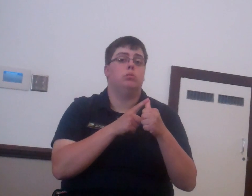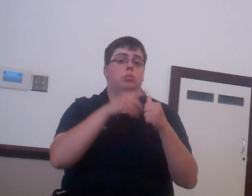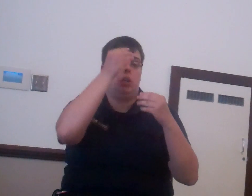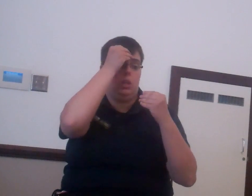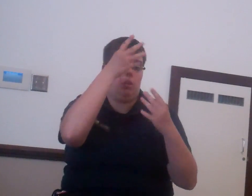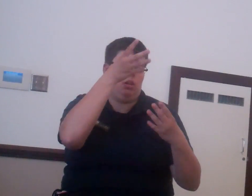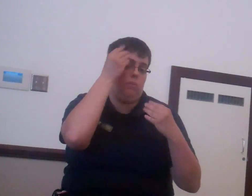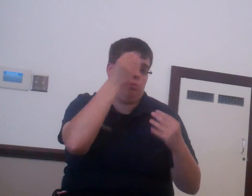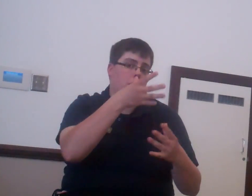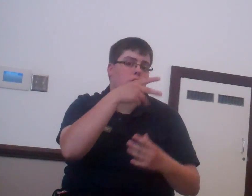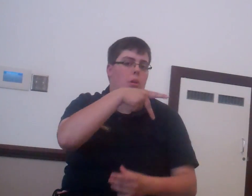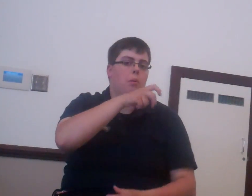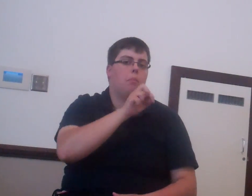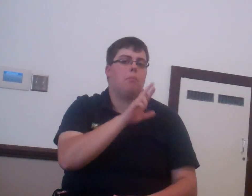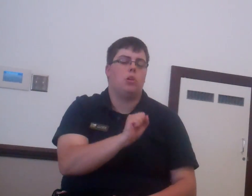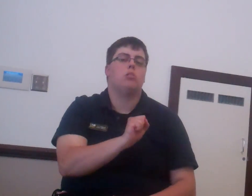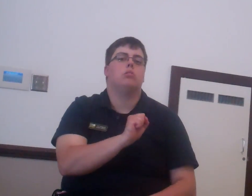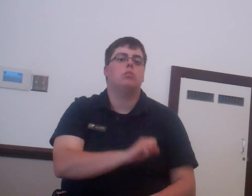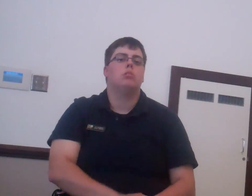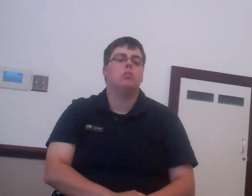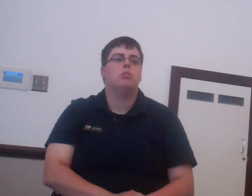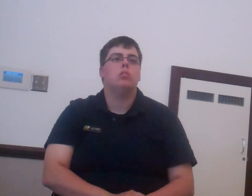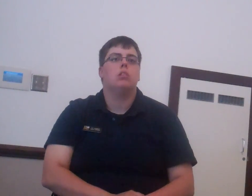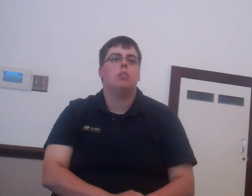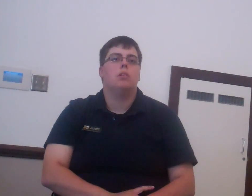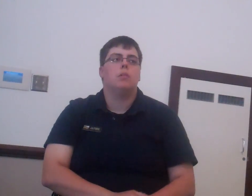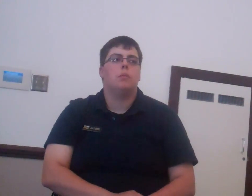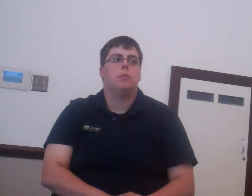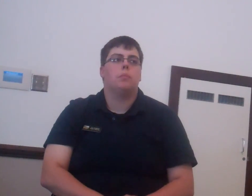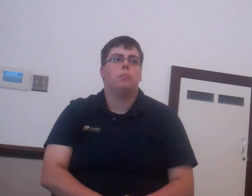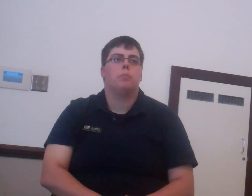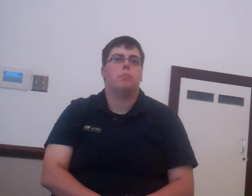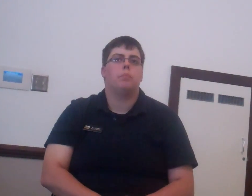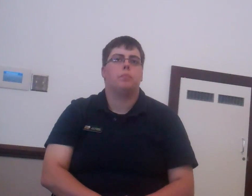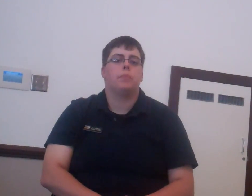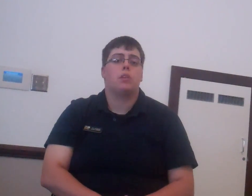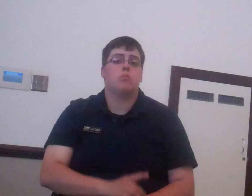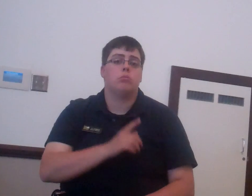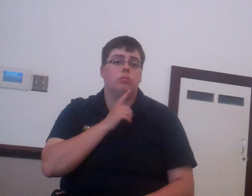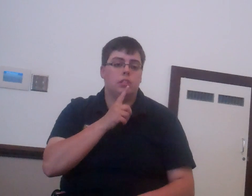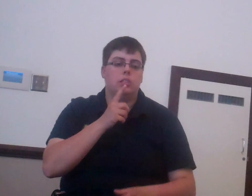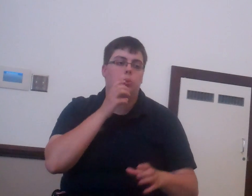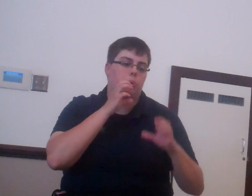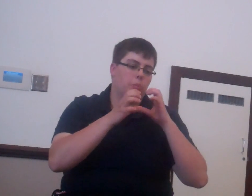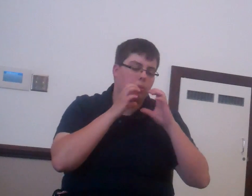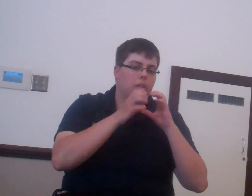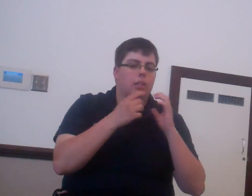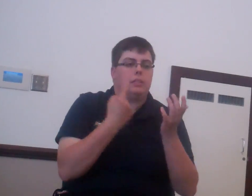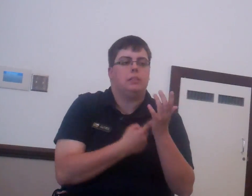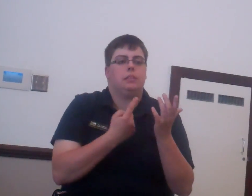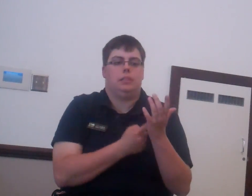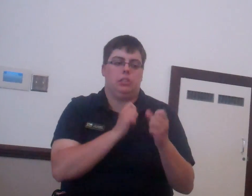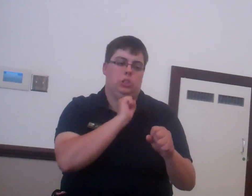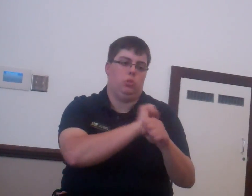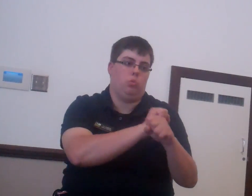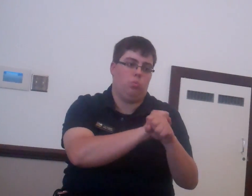are people that you talk to only about work stuff. And I like to kind of think about this as